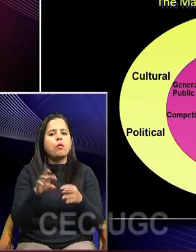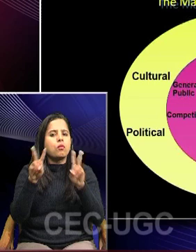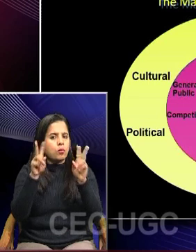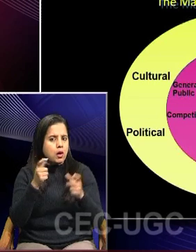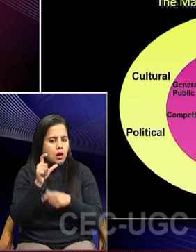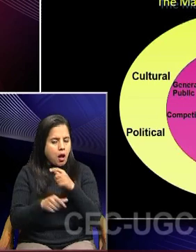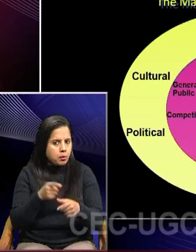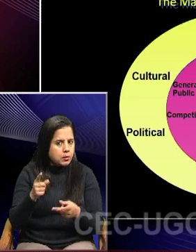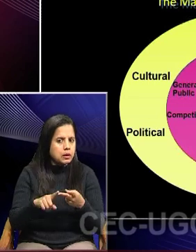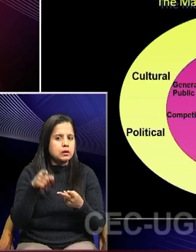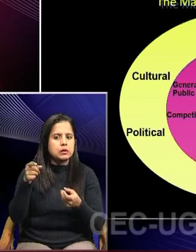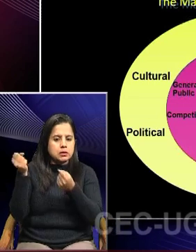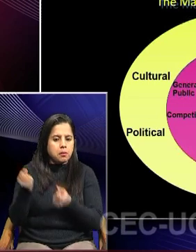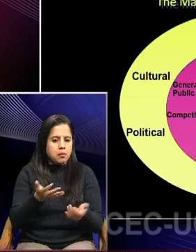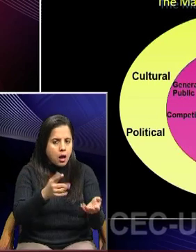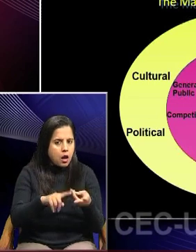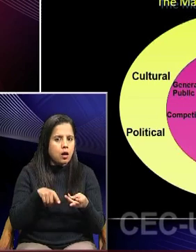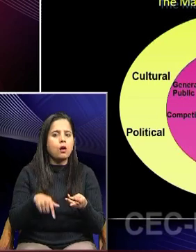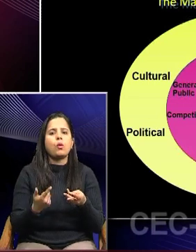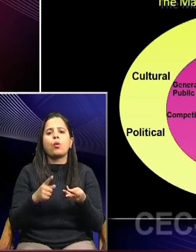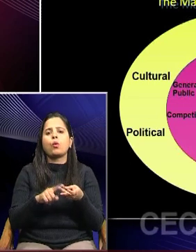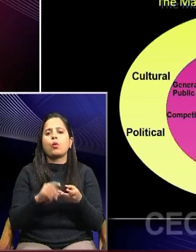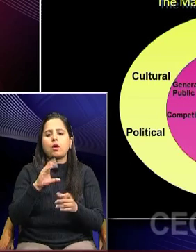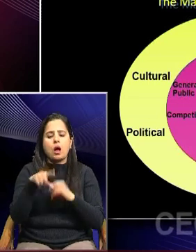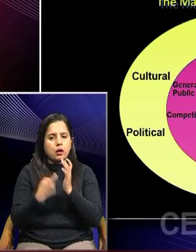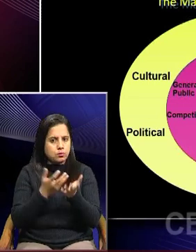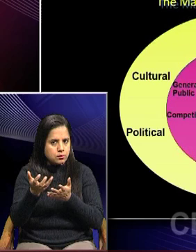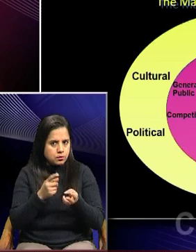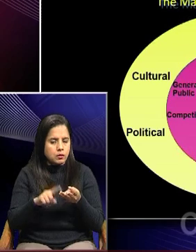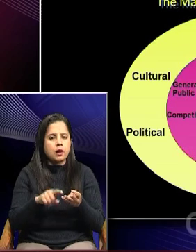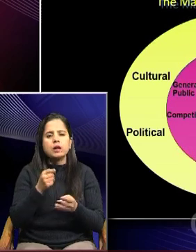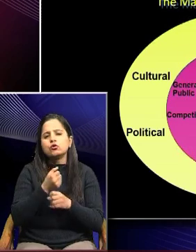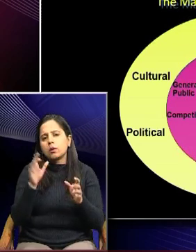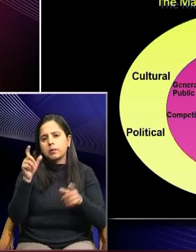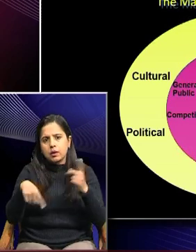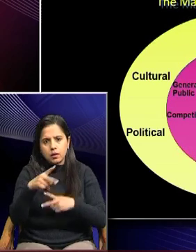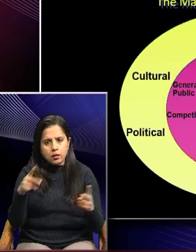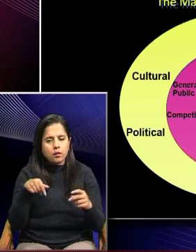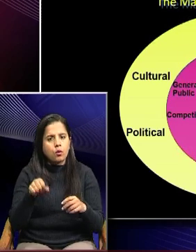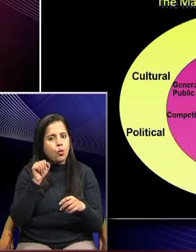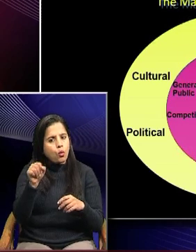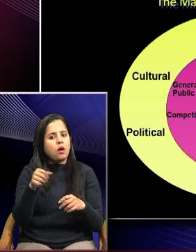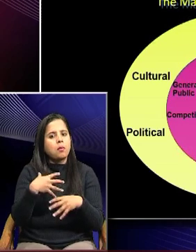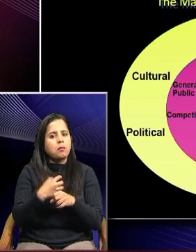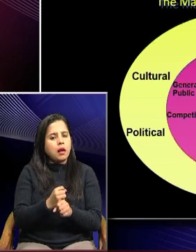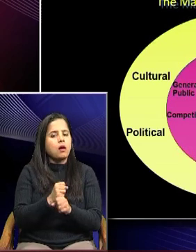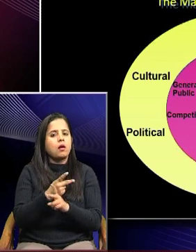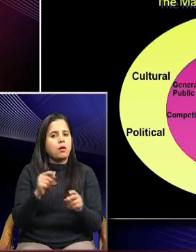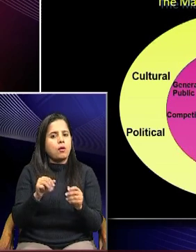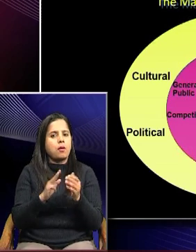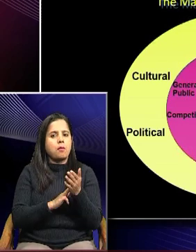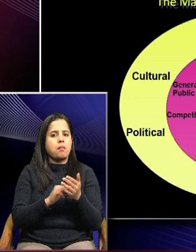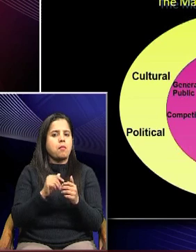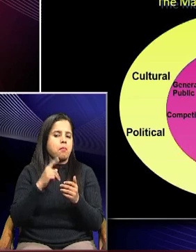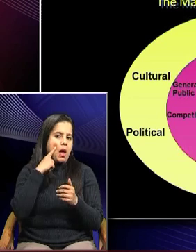itself, the suppliers, customers, competitors, general public and intermediaries. So, they are basically forming part of